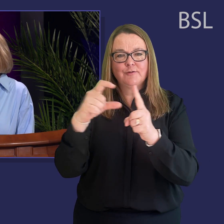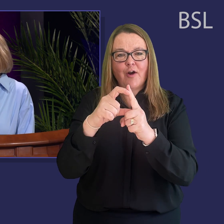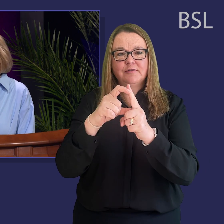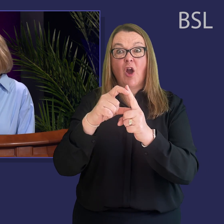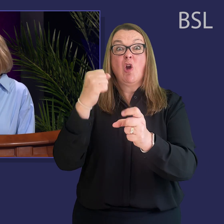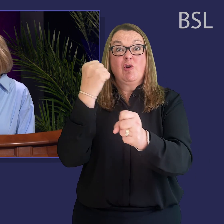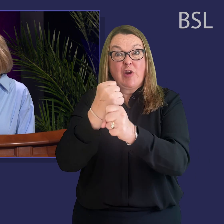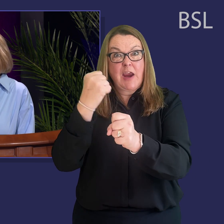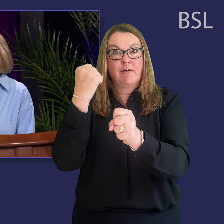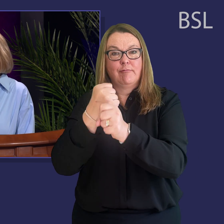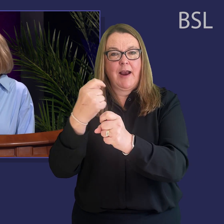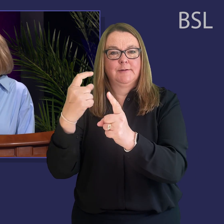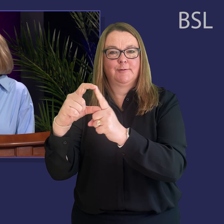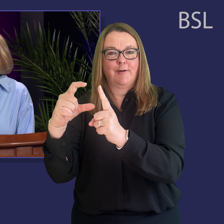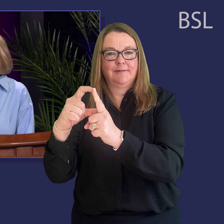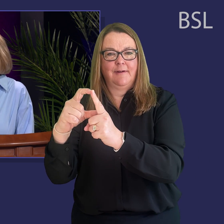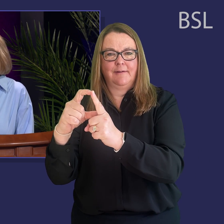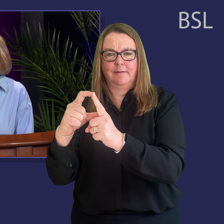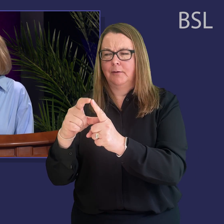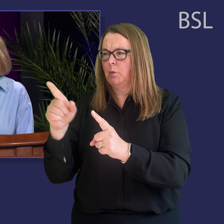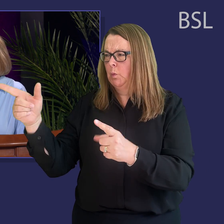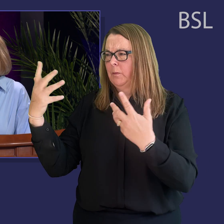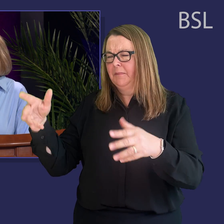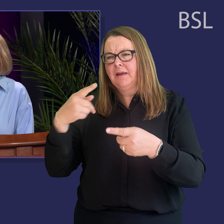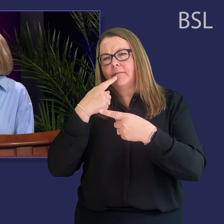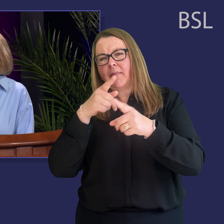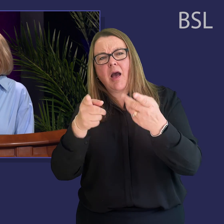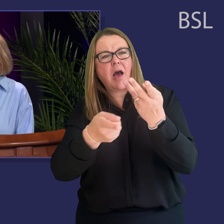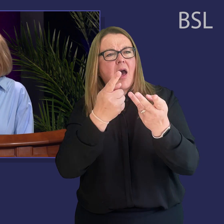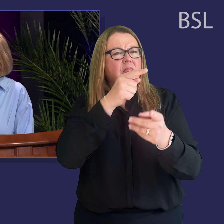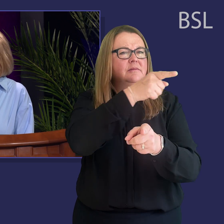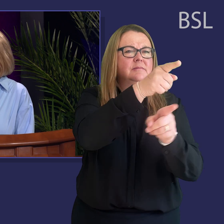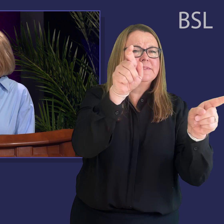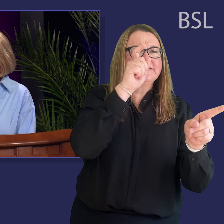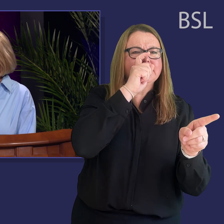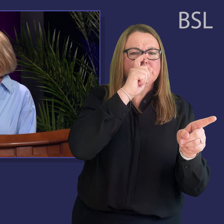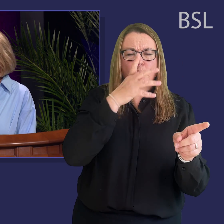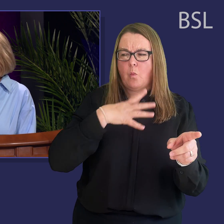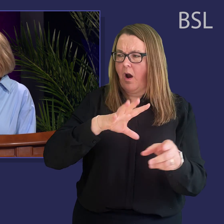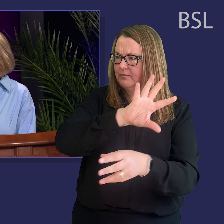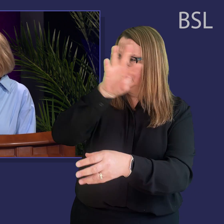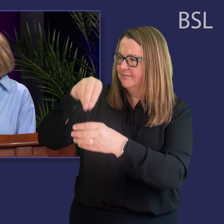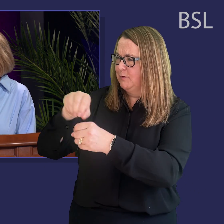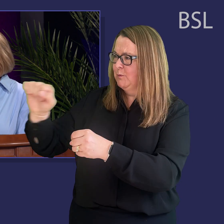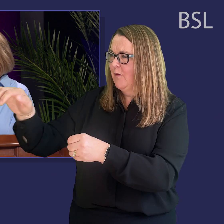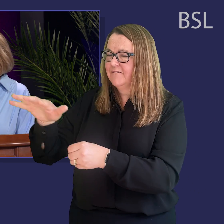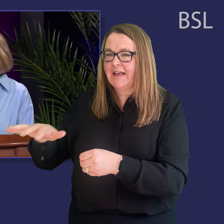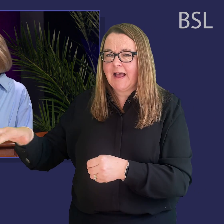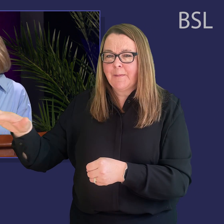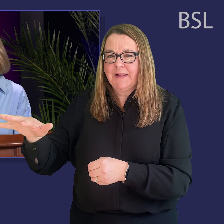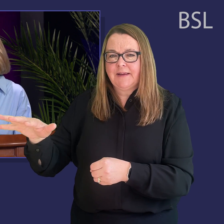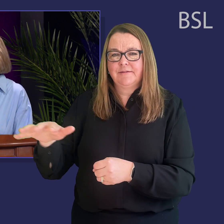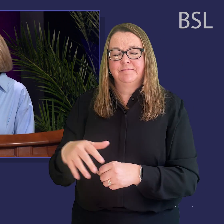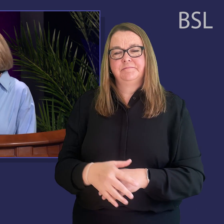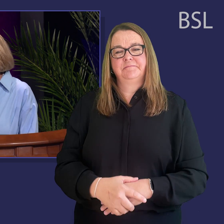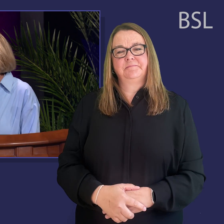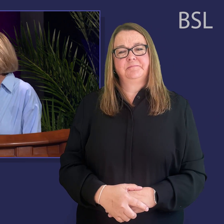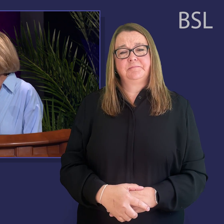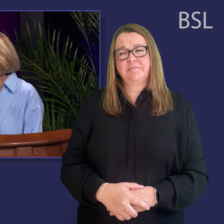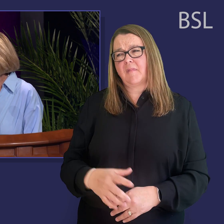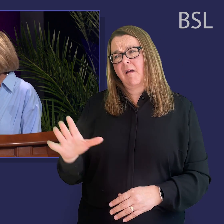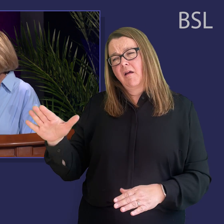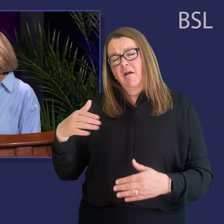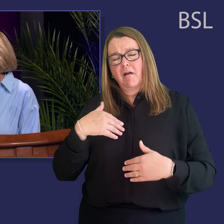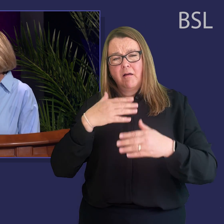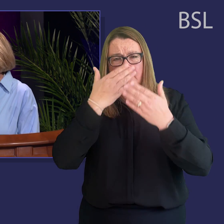and then exclaimed you felt like you would like to claim all of us as part of your family. With deference